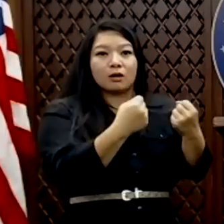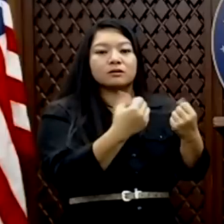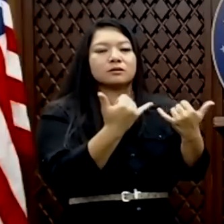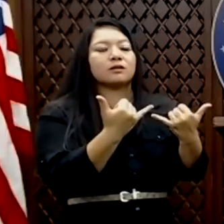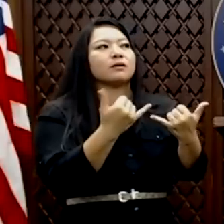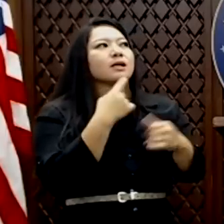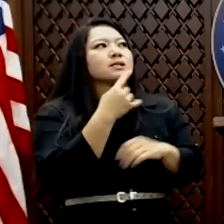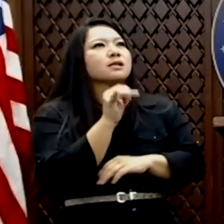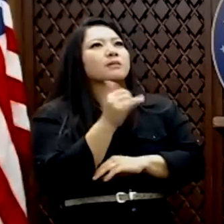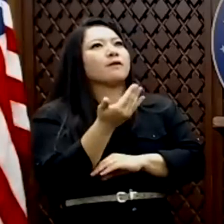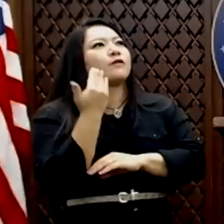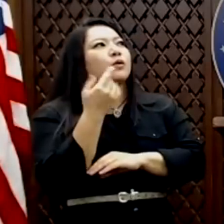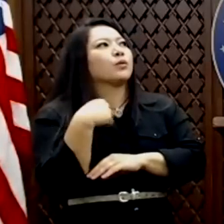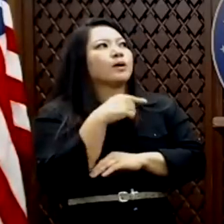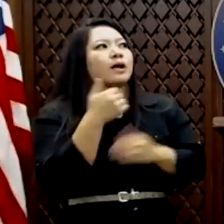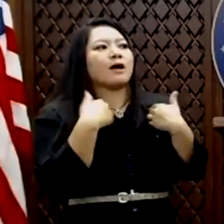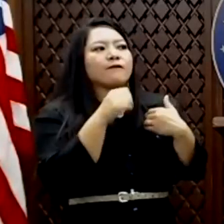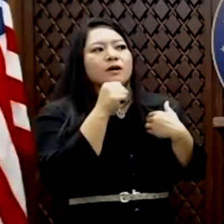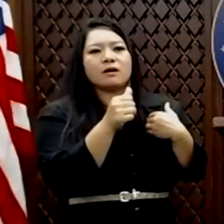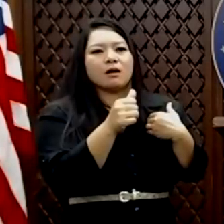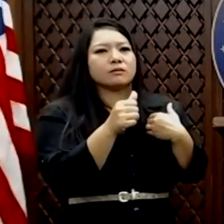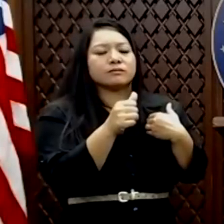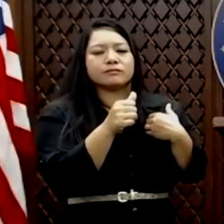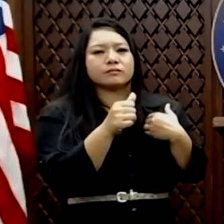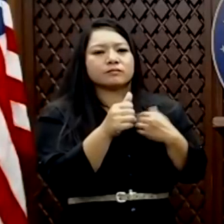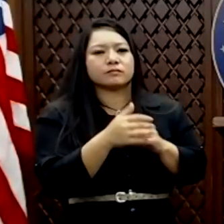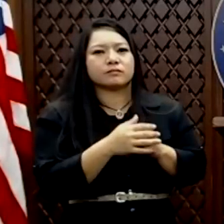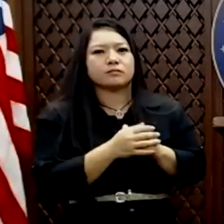I said, we haven't totally